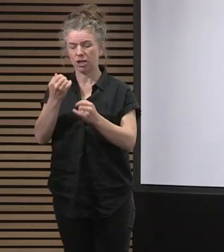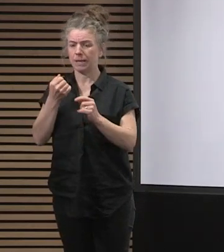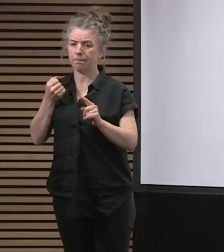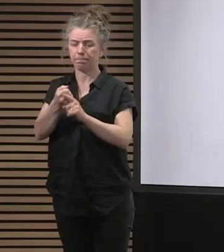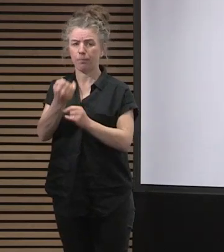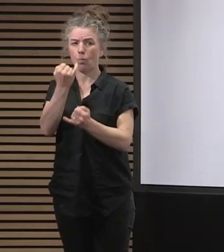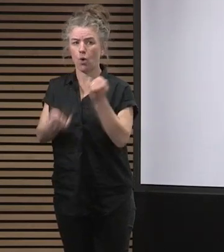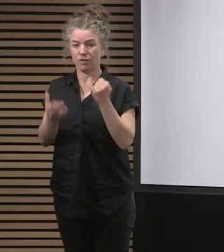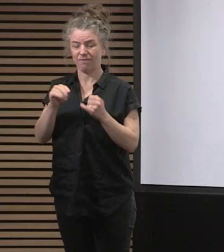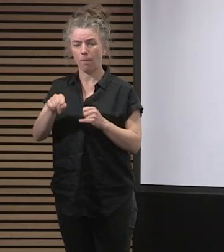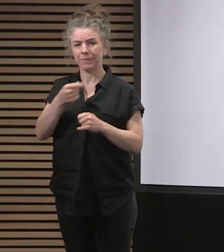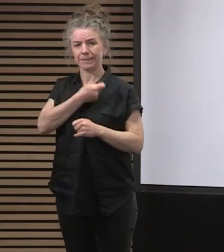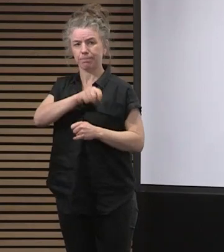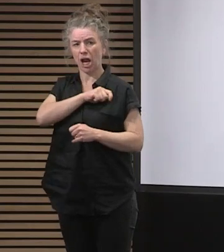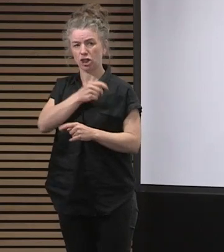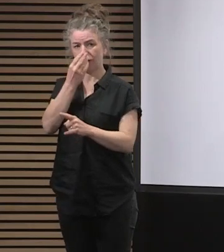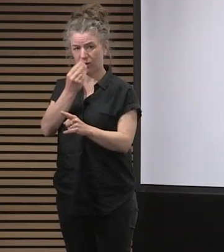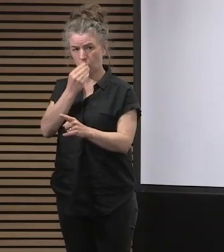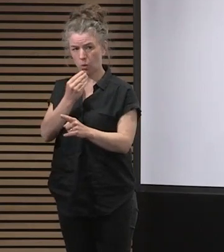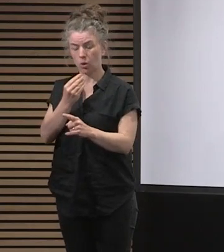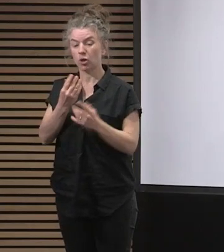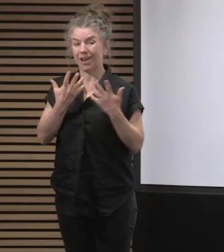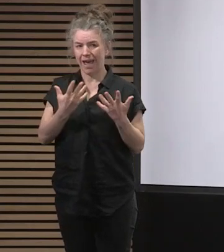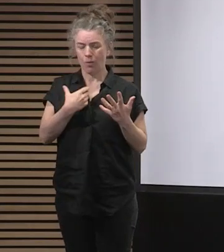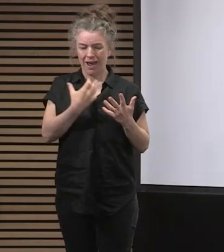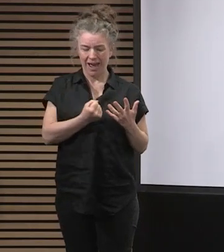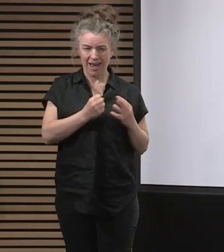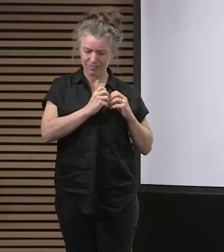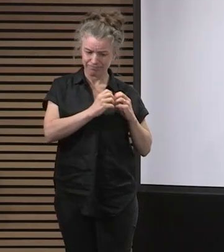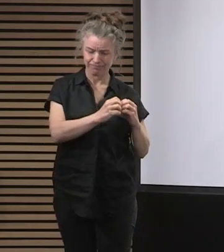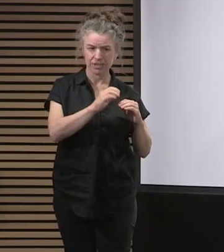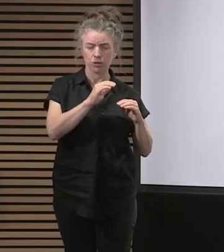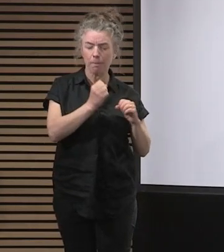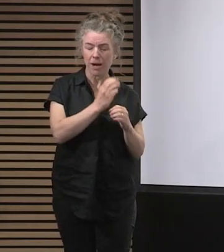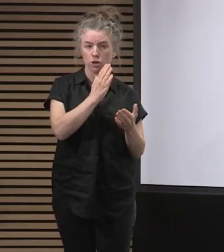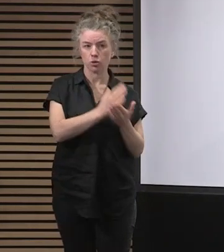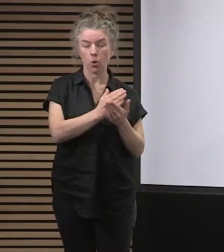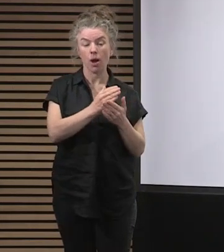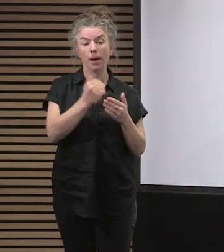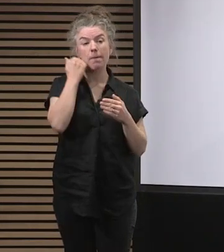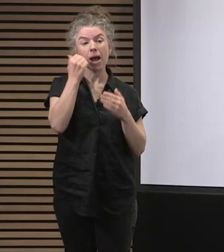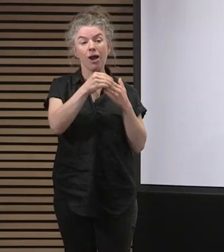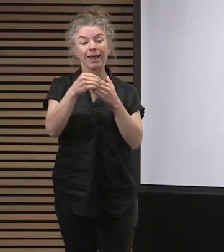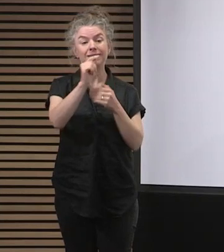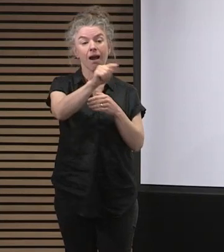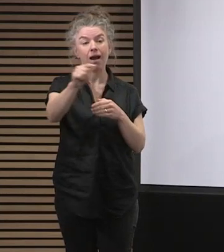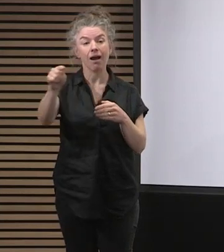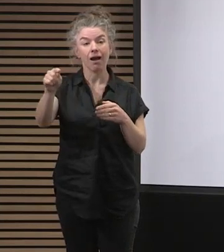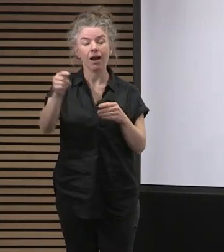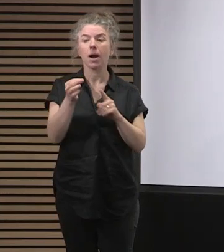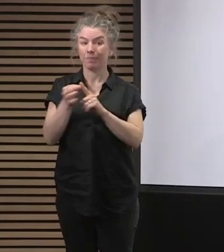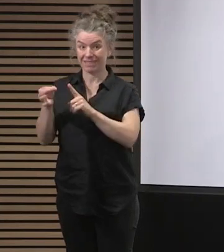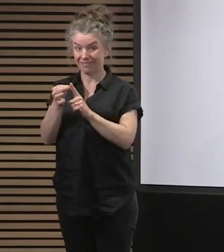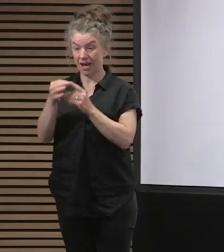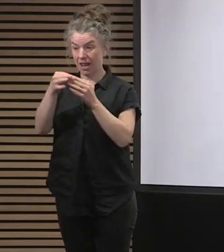so we've got particular work happening to ensure that that Maori leaders in those communities, both Maori and